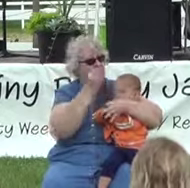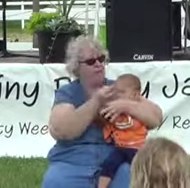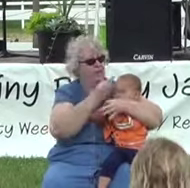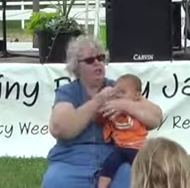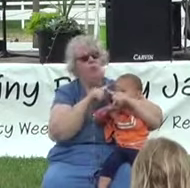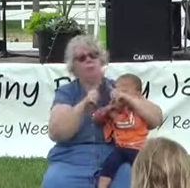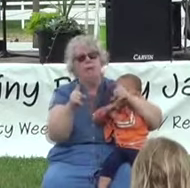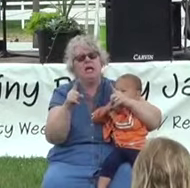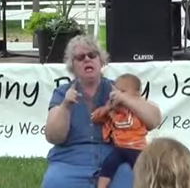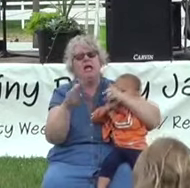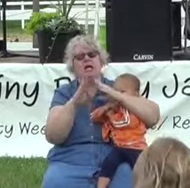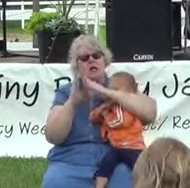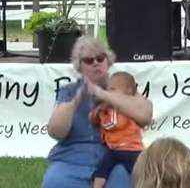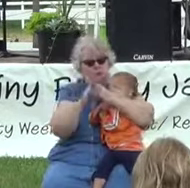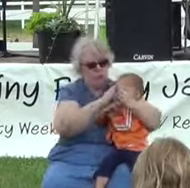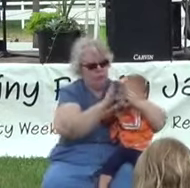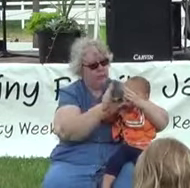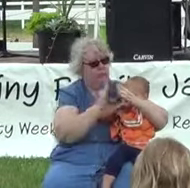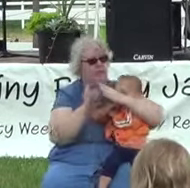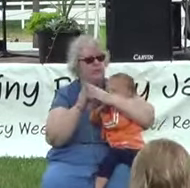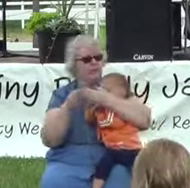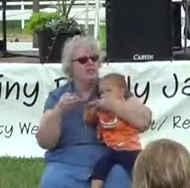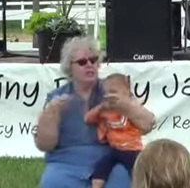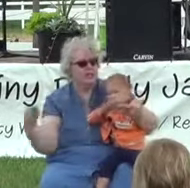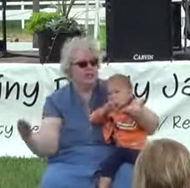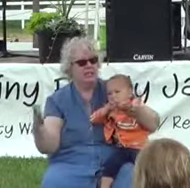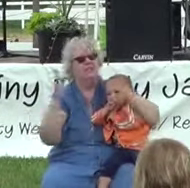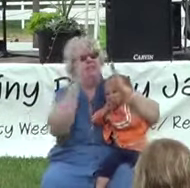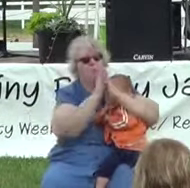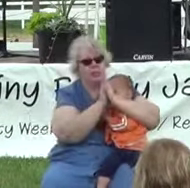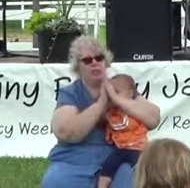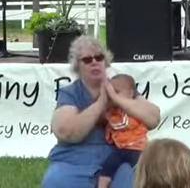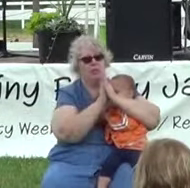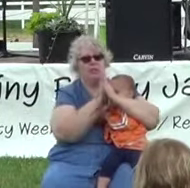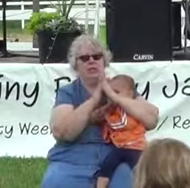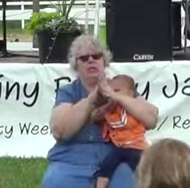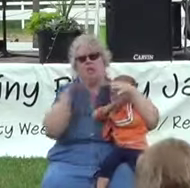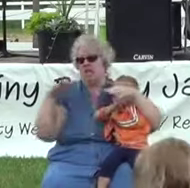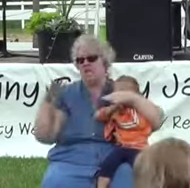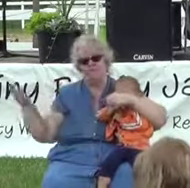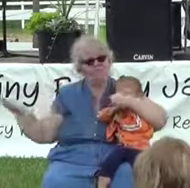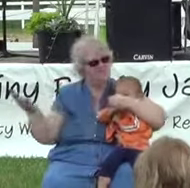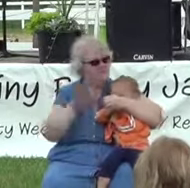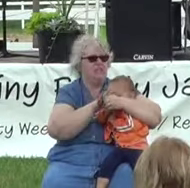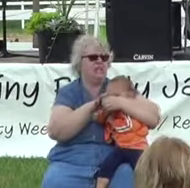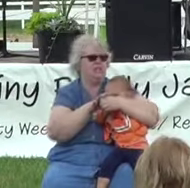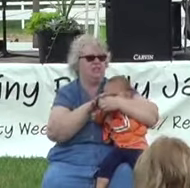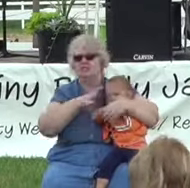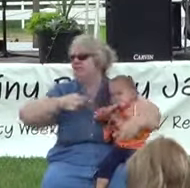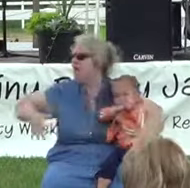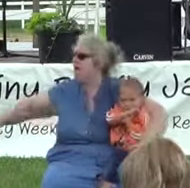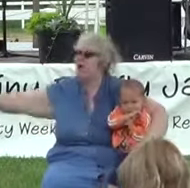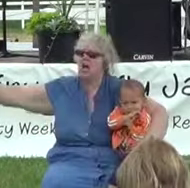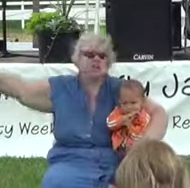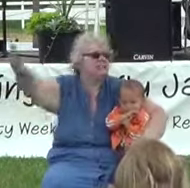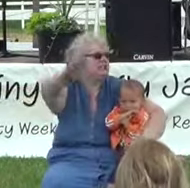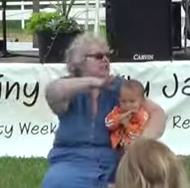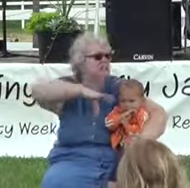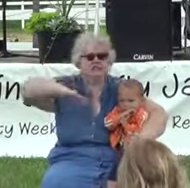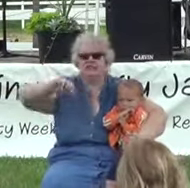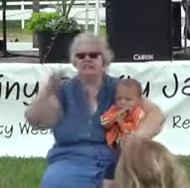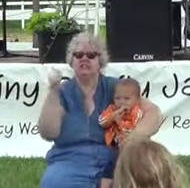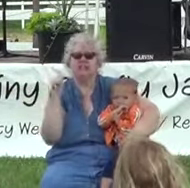thing. And it's our prayer that it fills this whole 10 acres to where we can't even... The